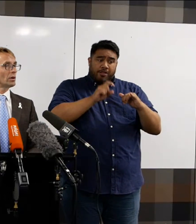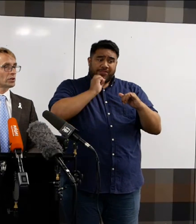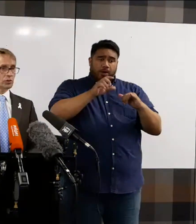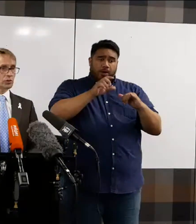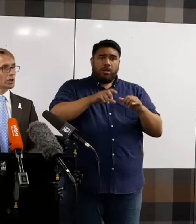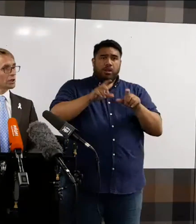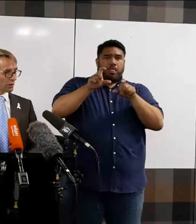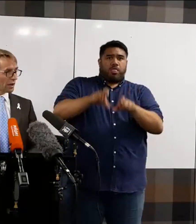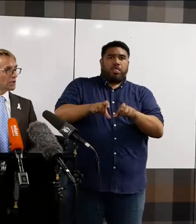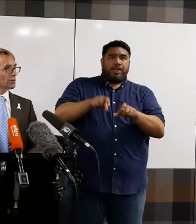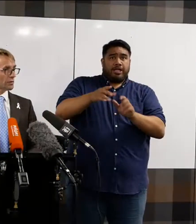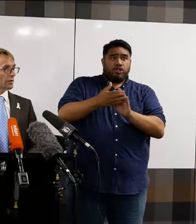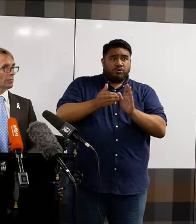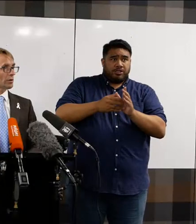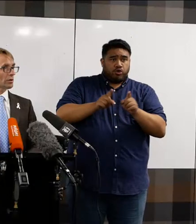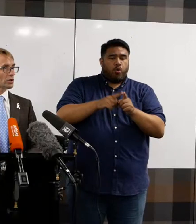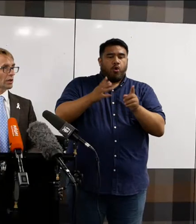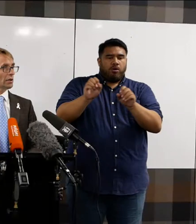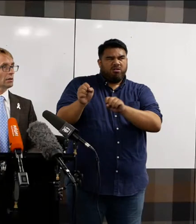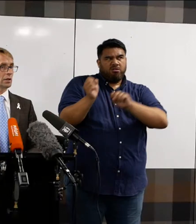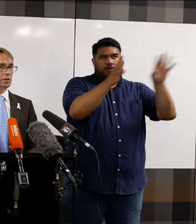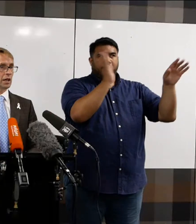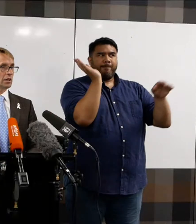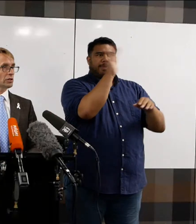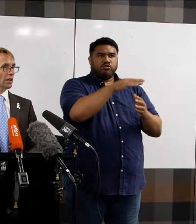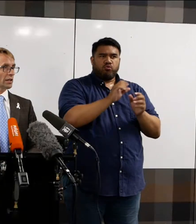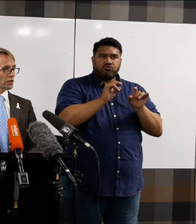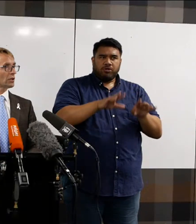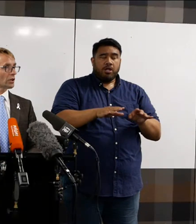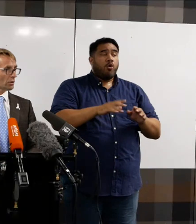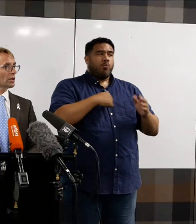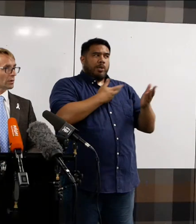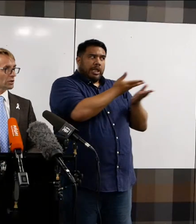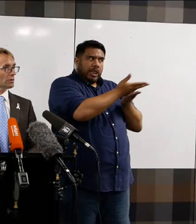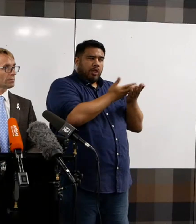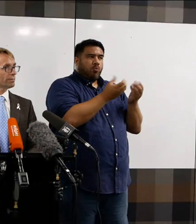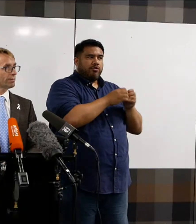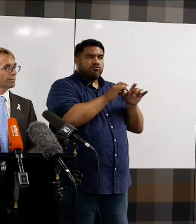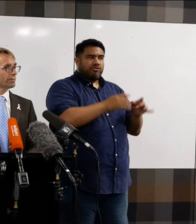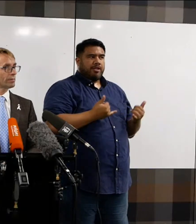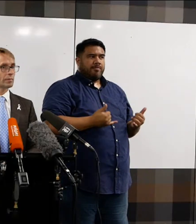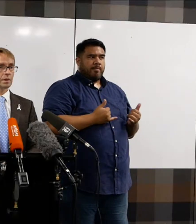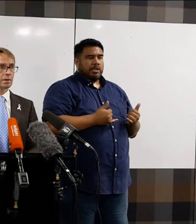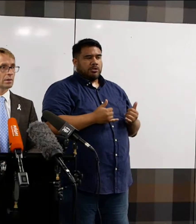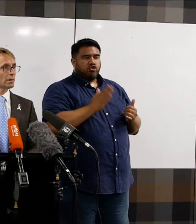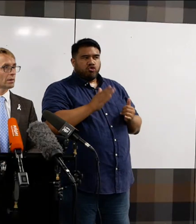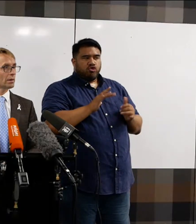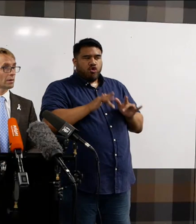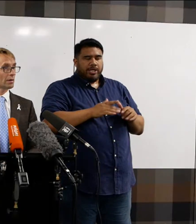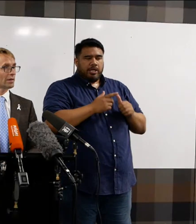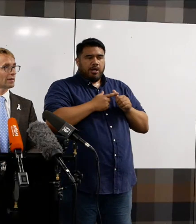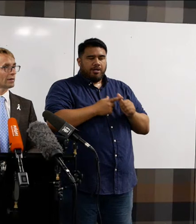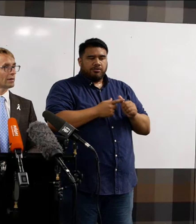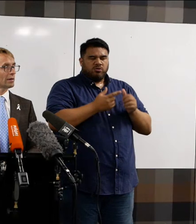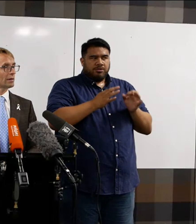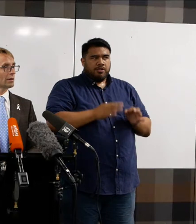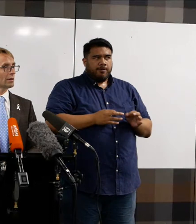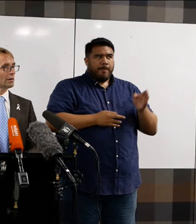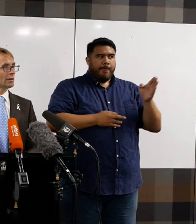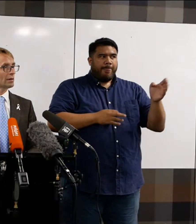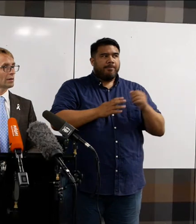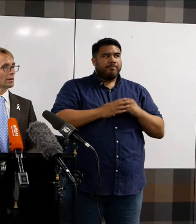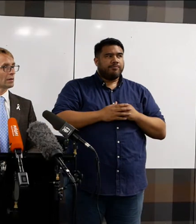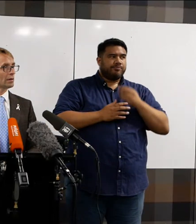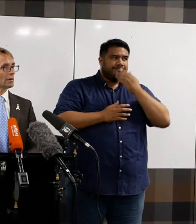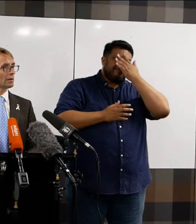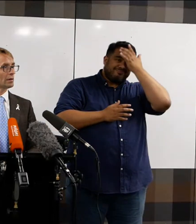Australia? We're still working on arrangements for them with Australia, and that's still an open question. Has anybody been turned around at the border who